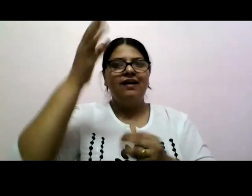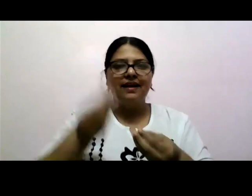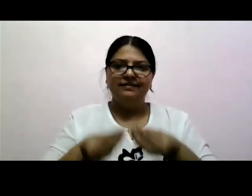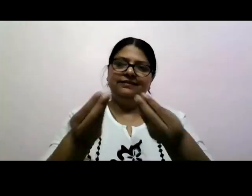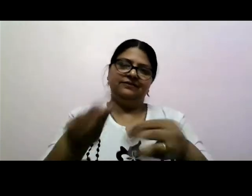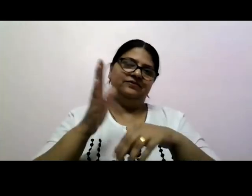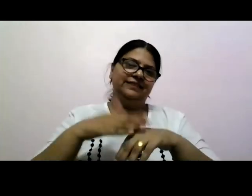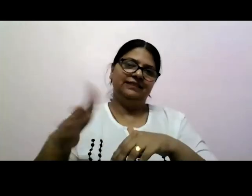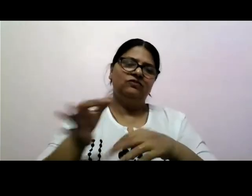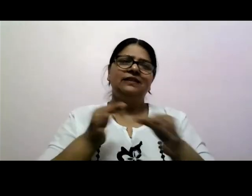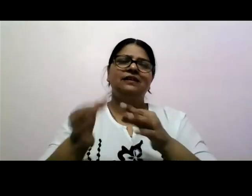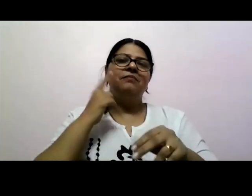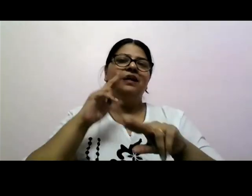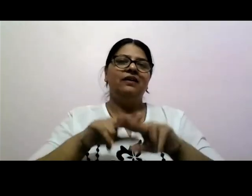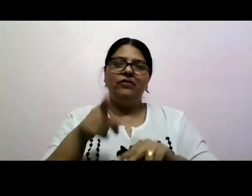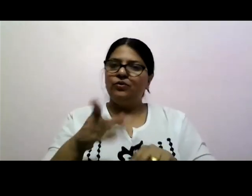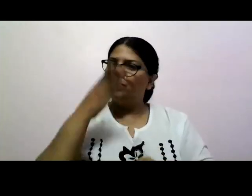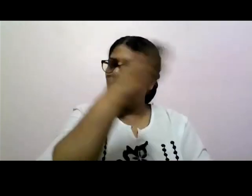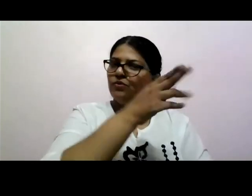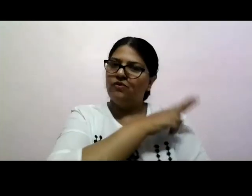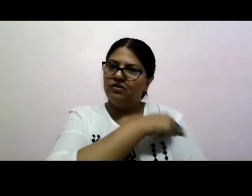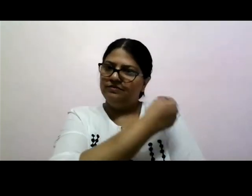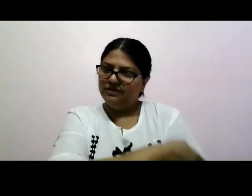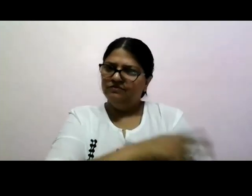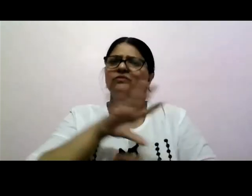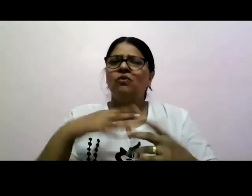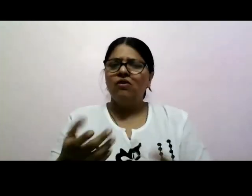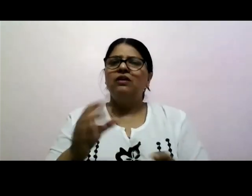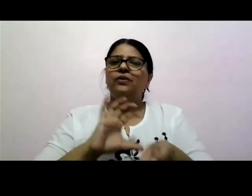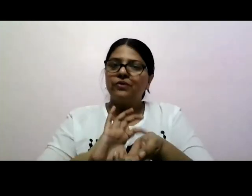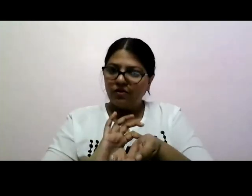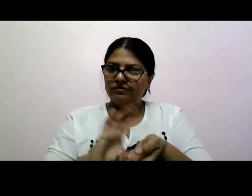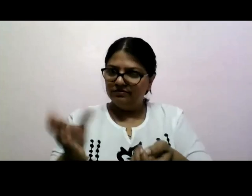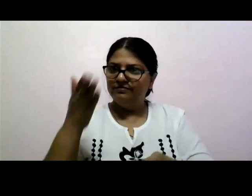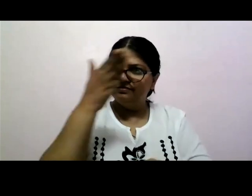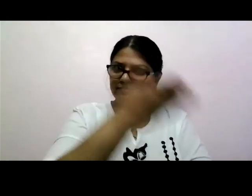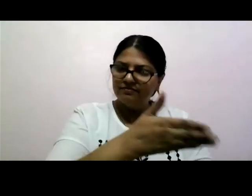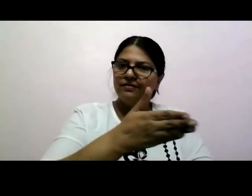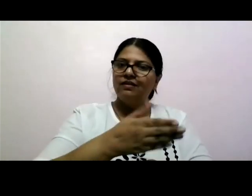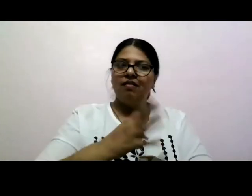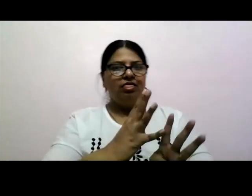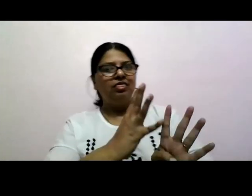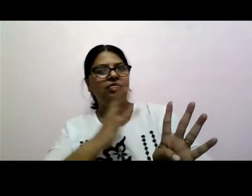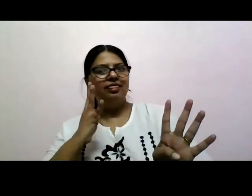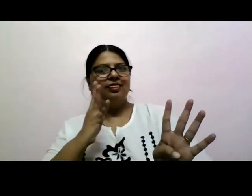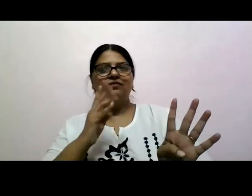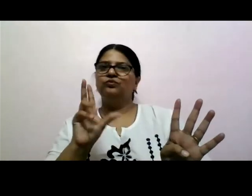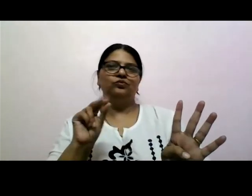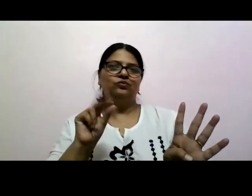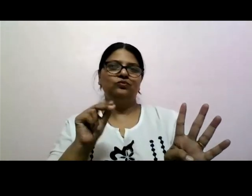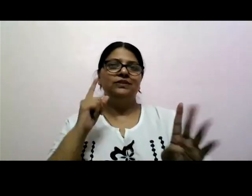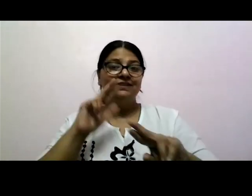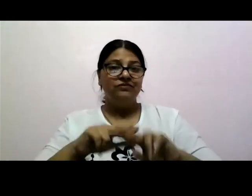and what's important is that we need to give awareness about the community, and we have to give awareness as well